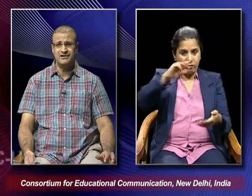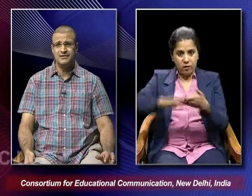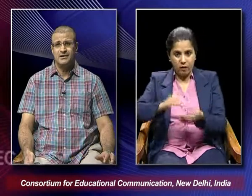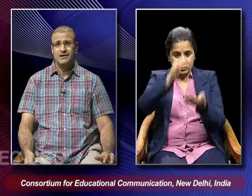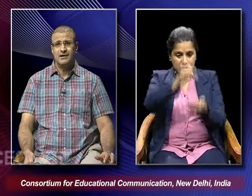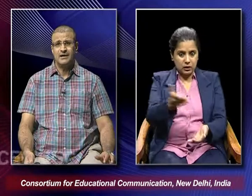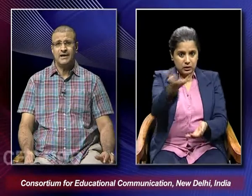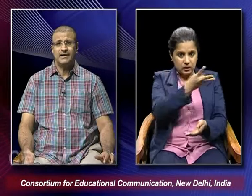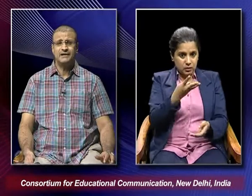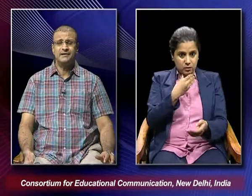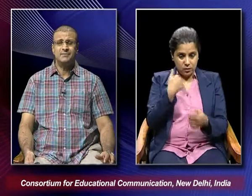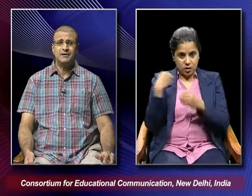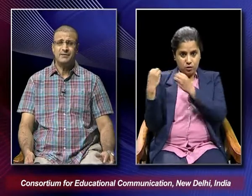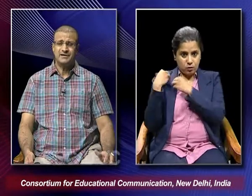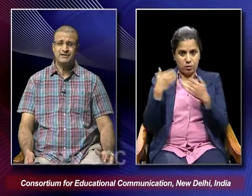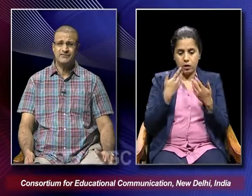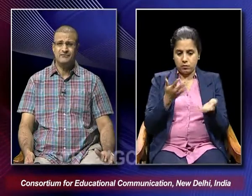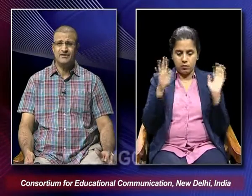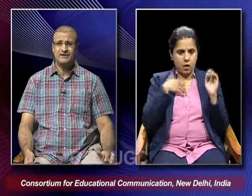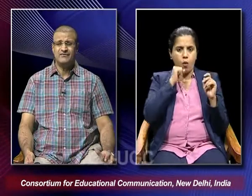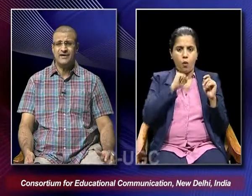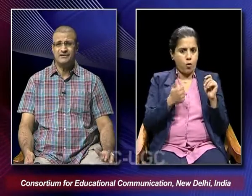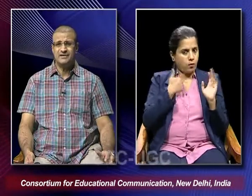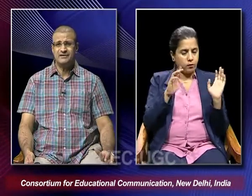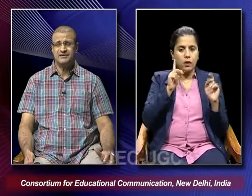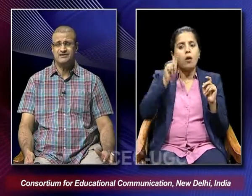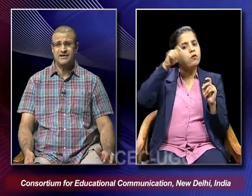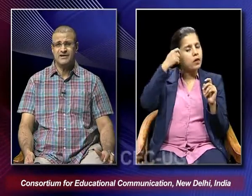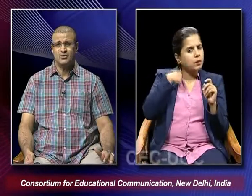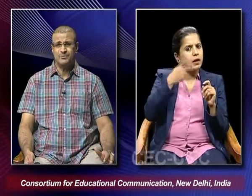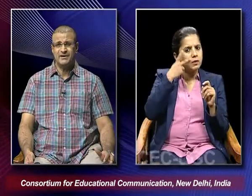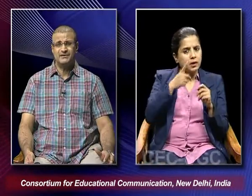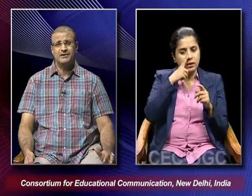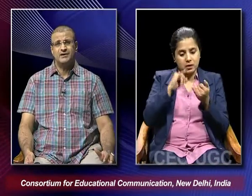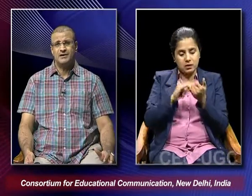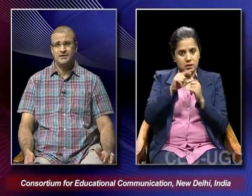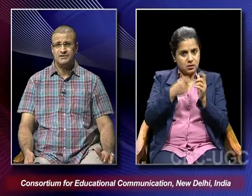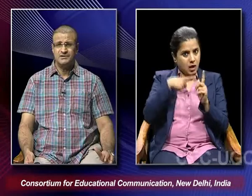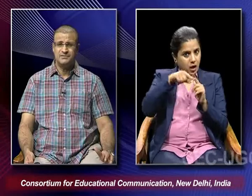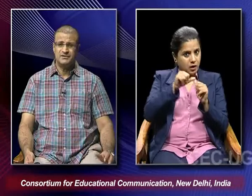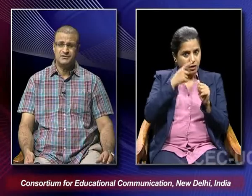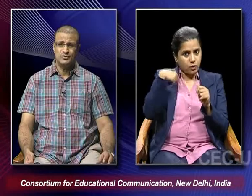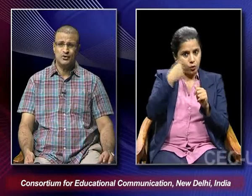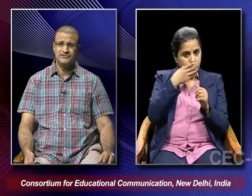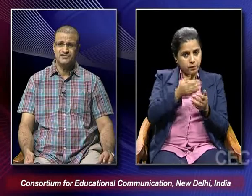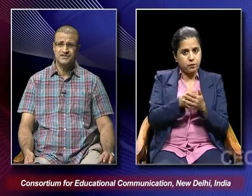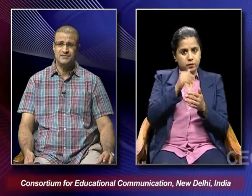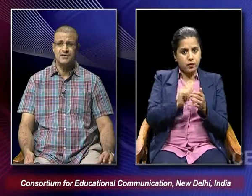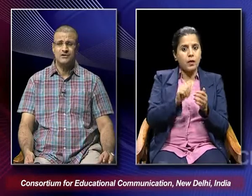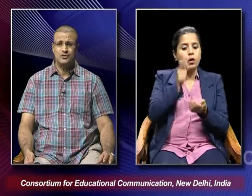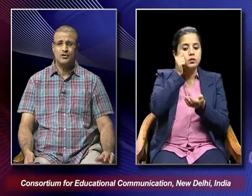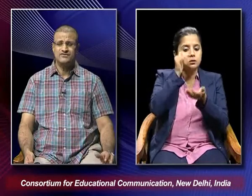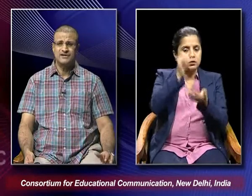child. But in the film we find that Sarika, who played the role of